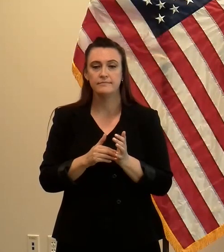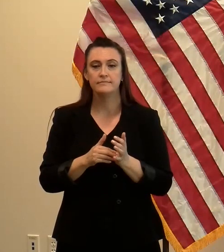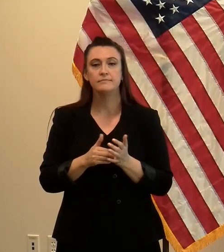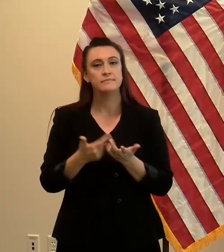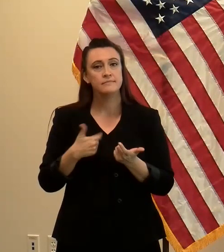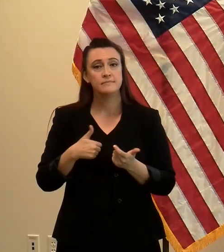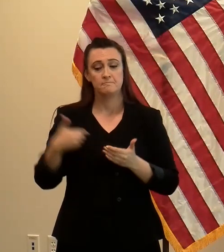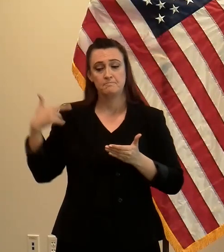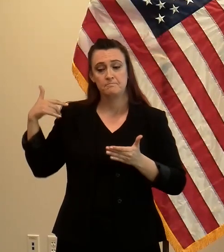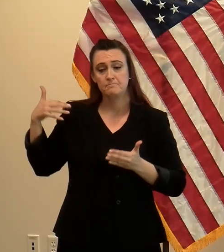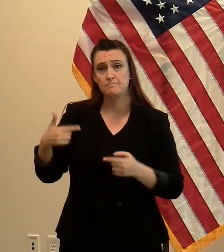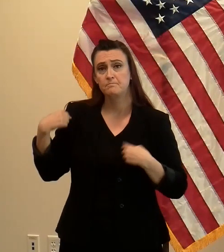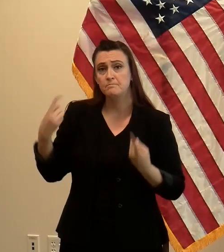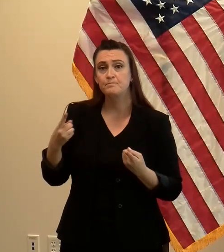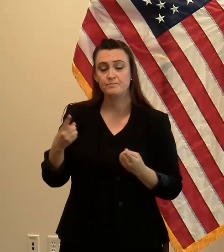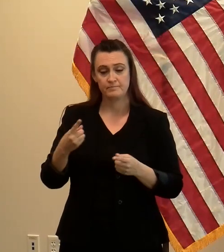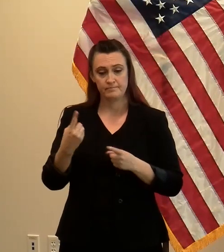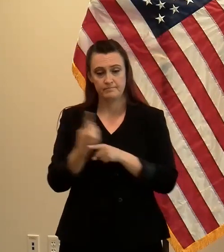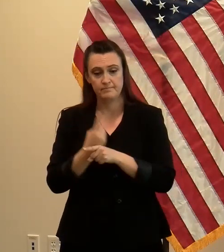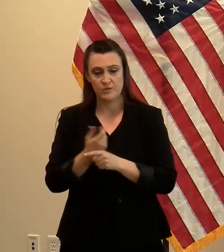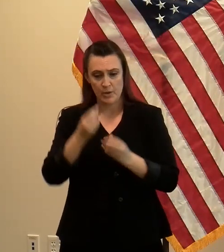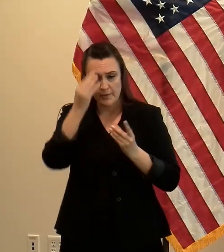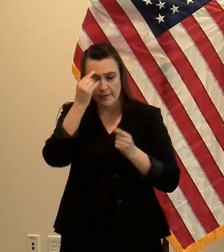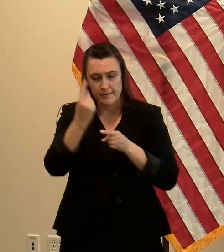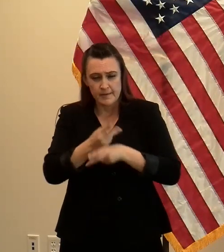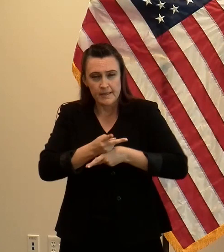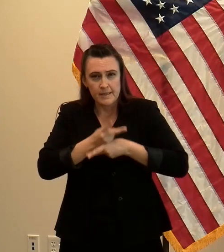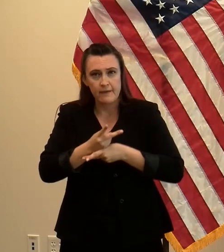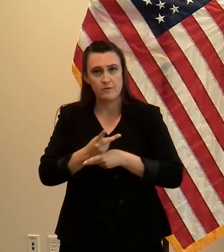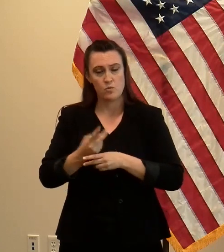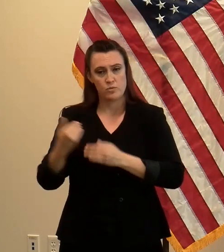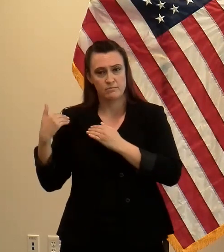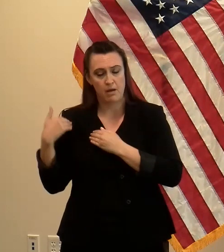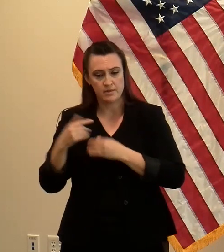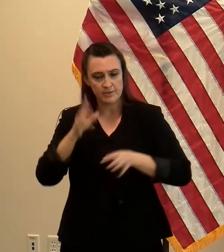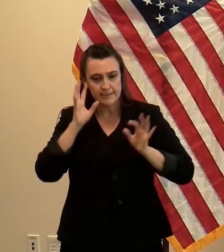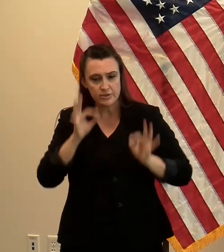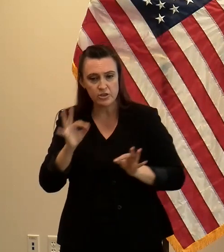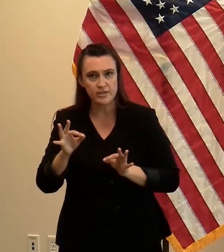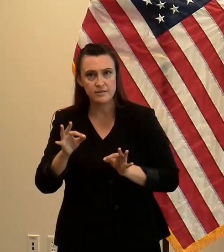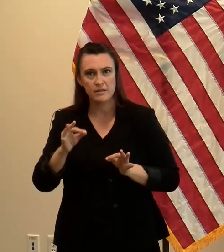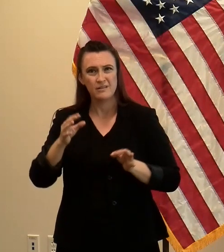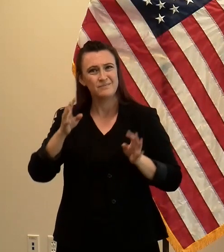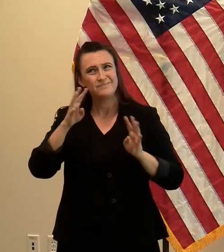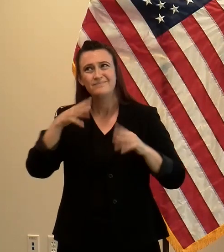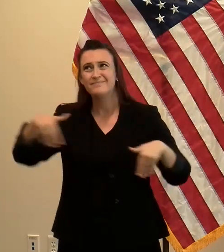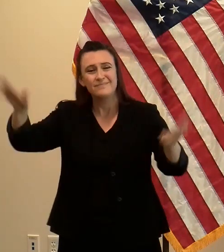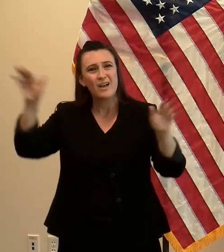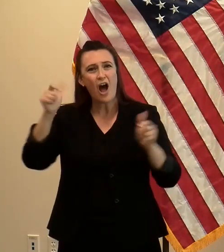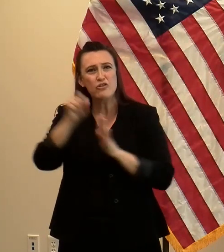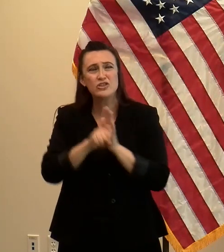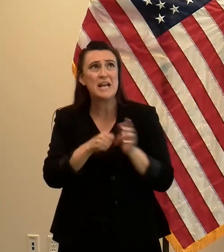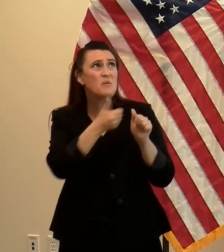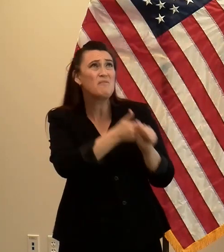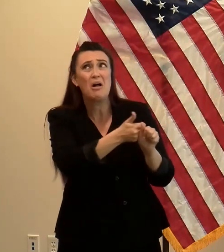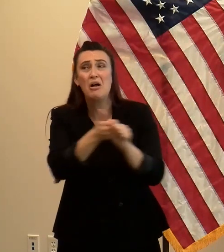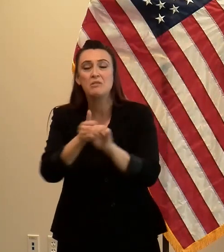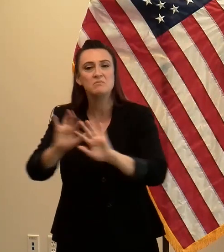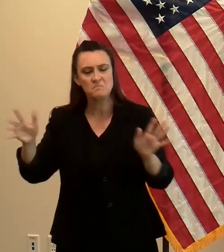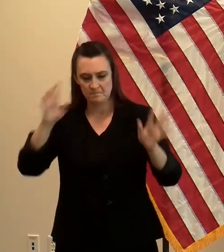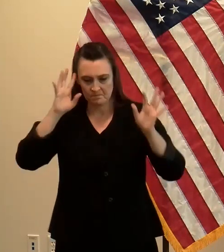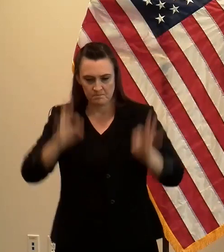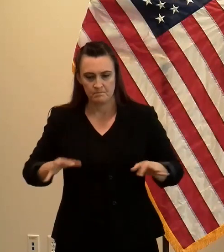responsible decision for the state of Arizona without regard to what other states were doing along the way, I